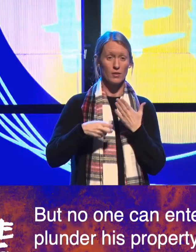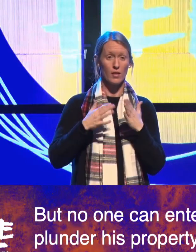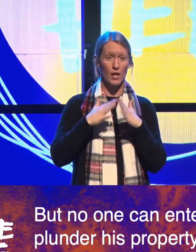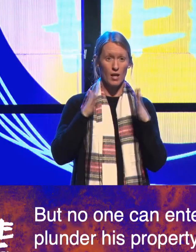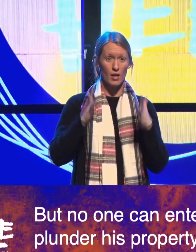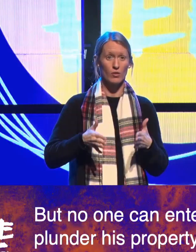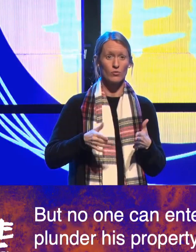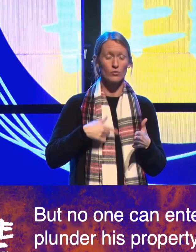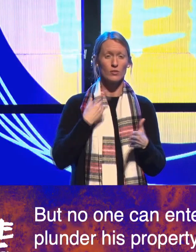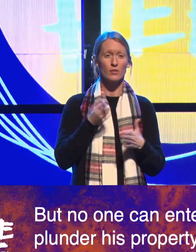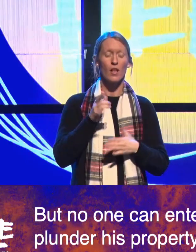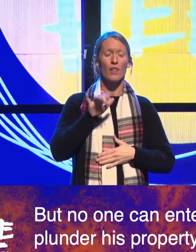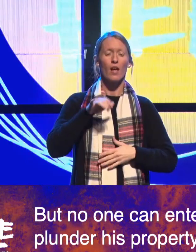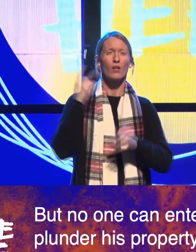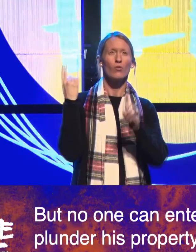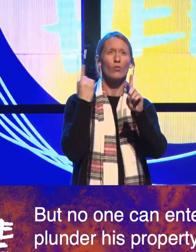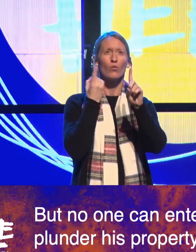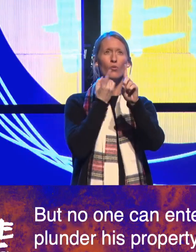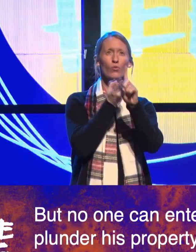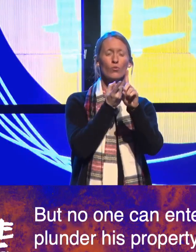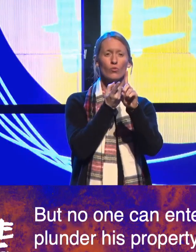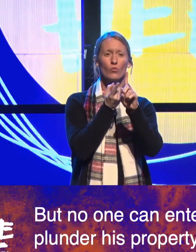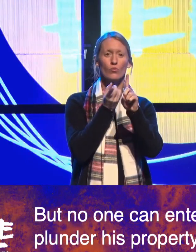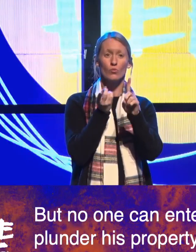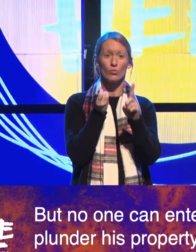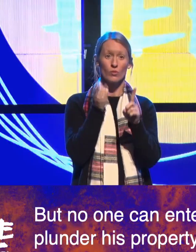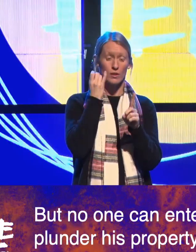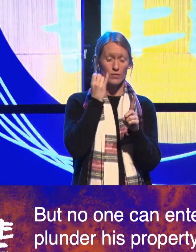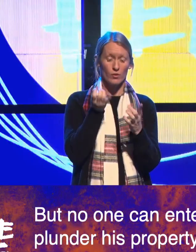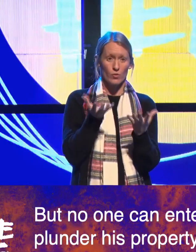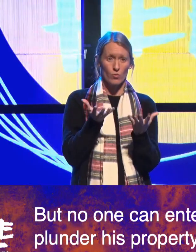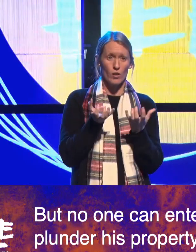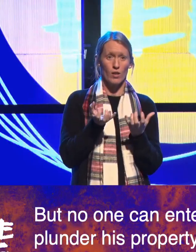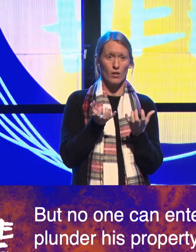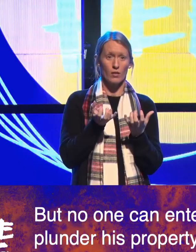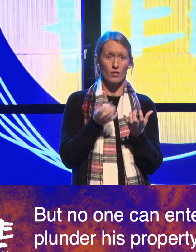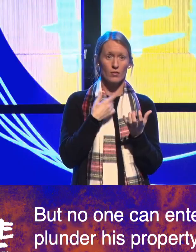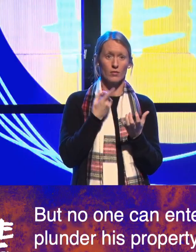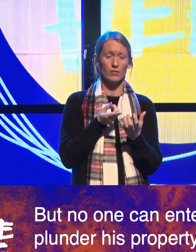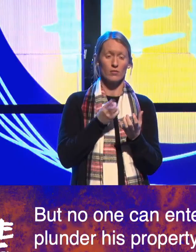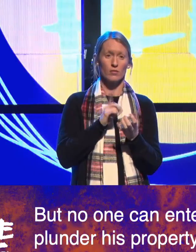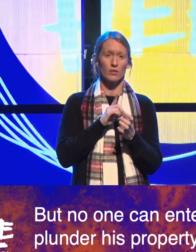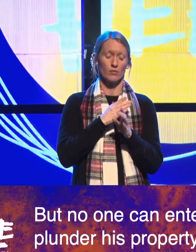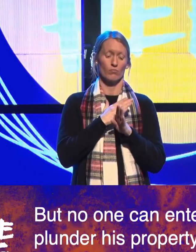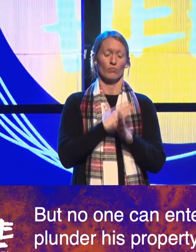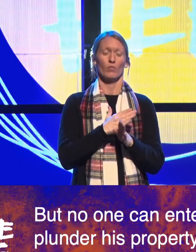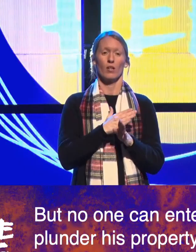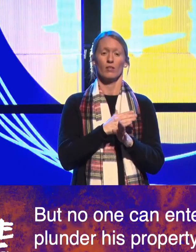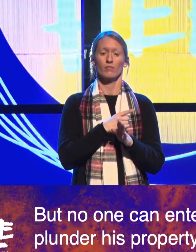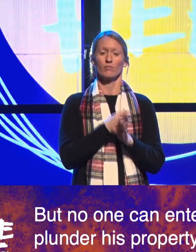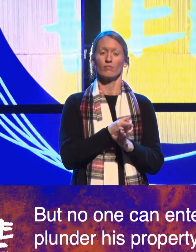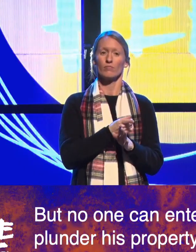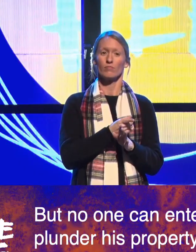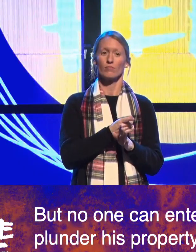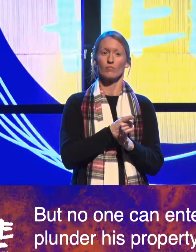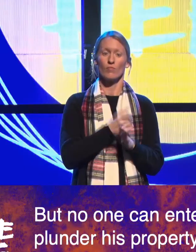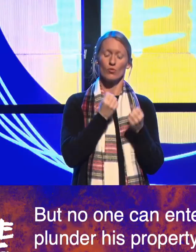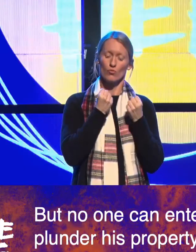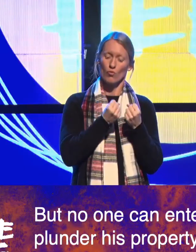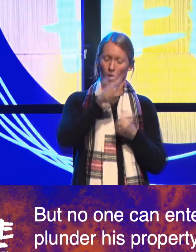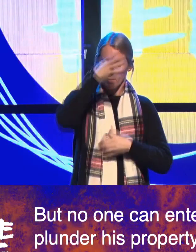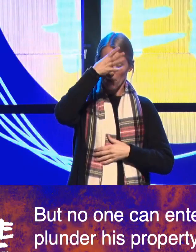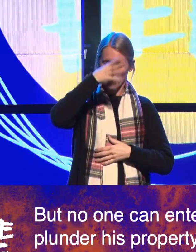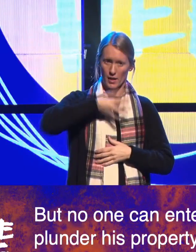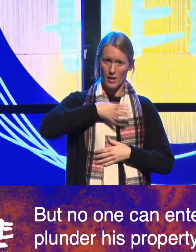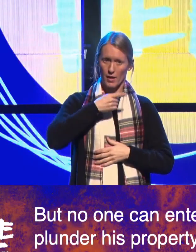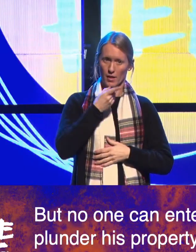house where you're going, that thing that you build, whatever that is, you got to tie up, you got to bind up that strong man. You have to take that first, and